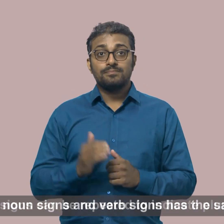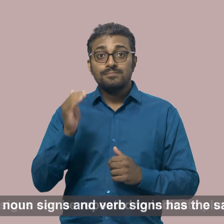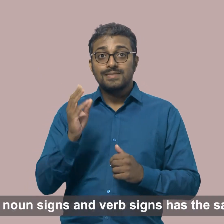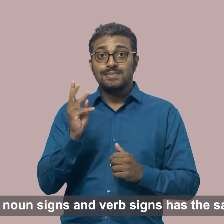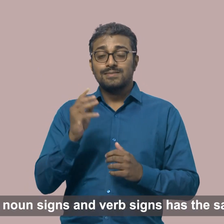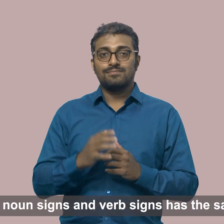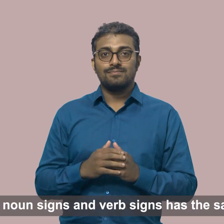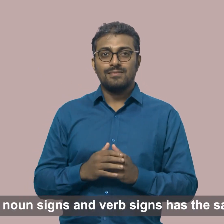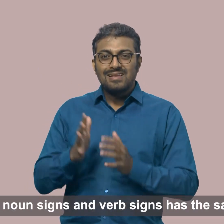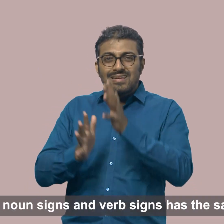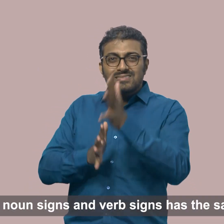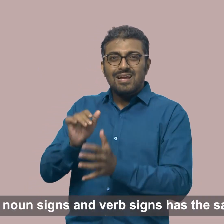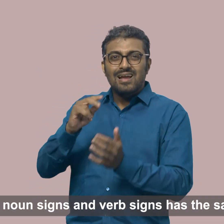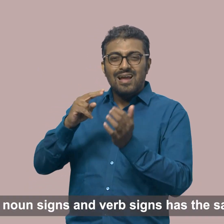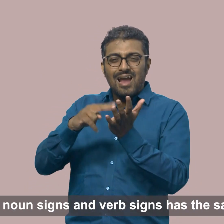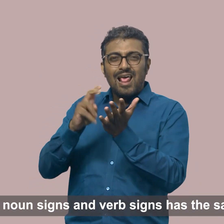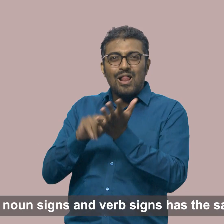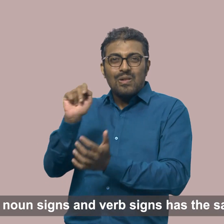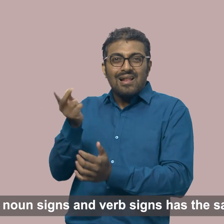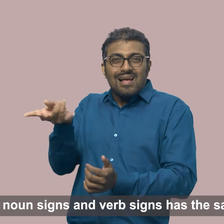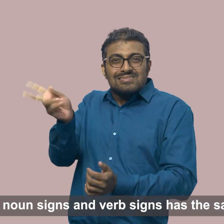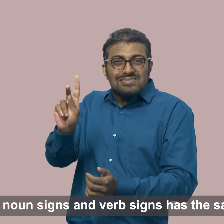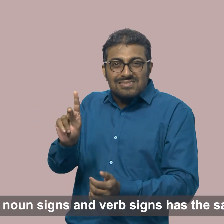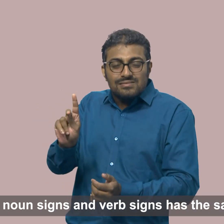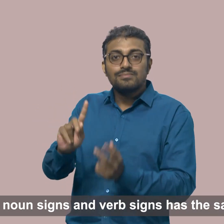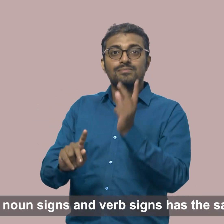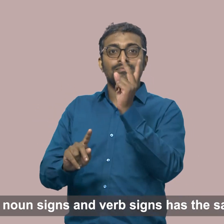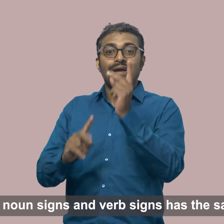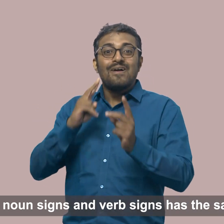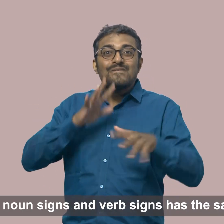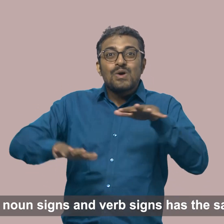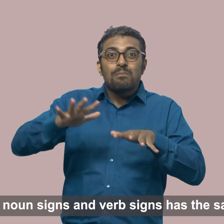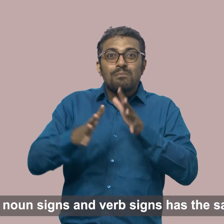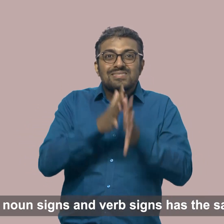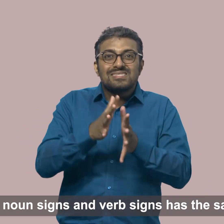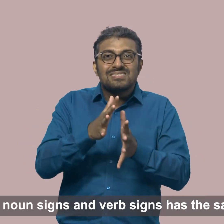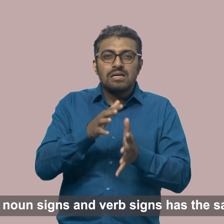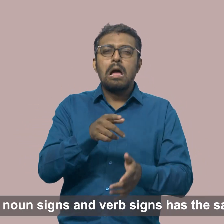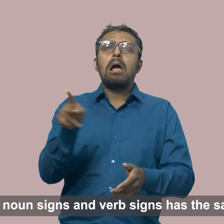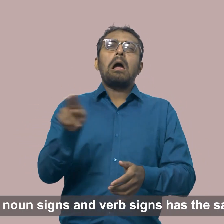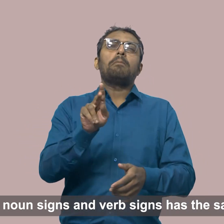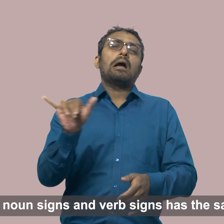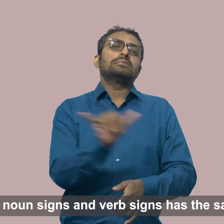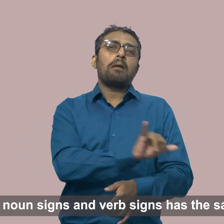Question number 3, repeating noun sign and verb sign has the same.